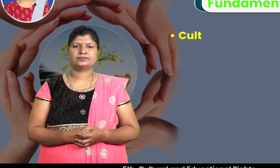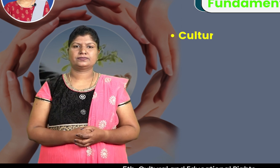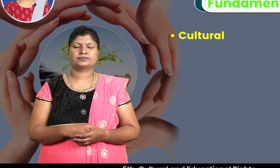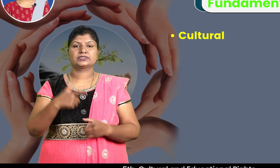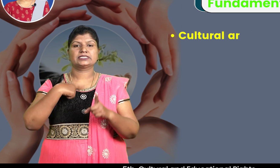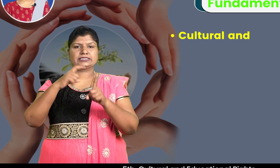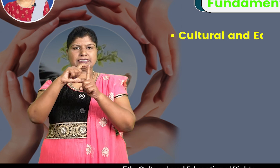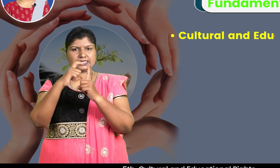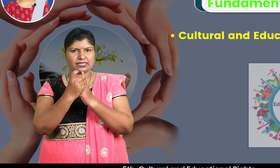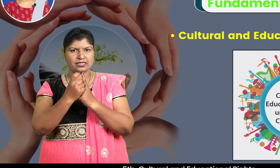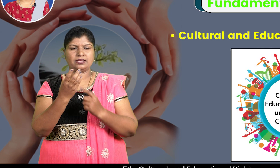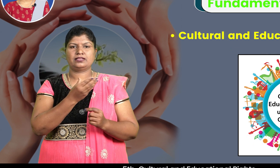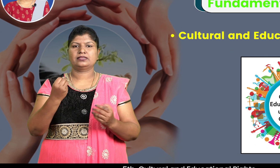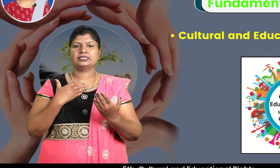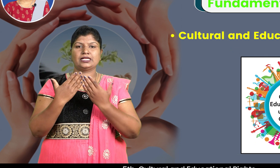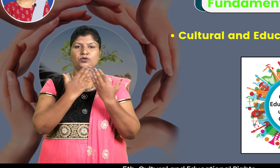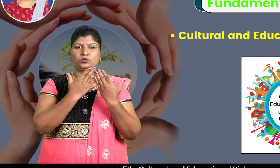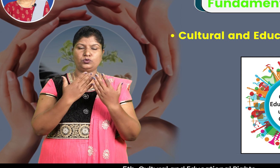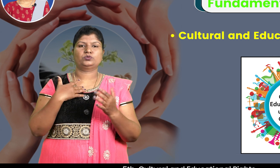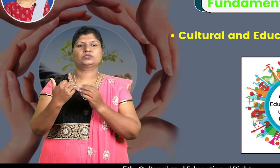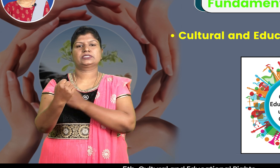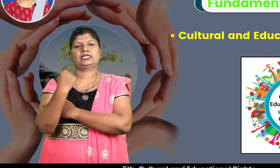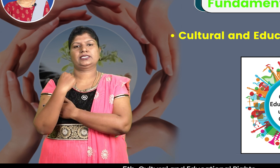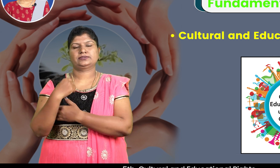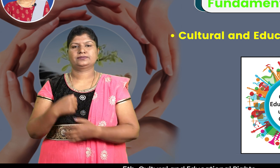cultural and educational rights.